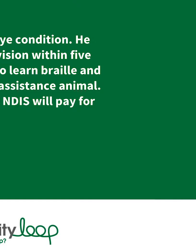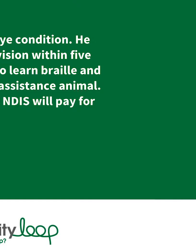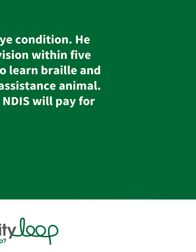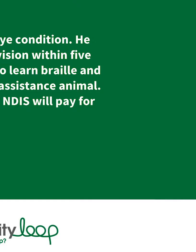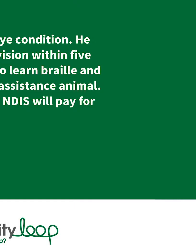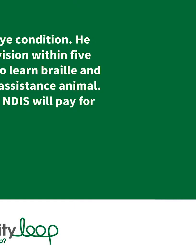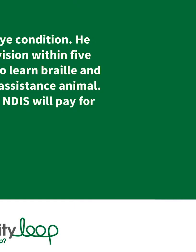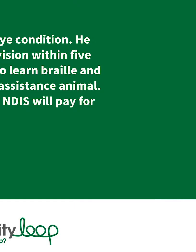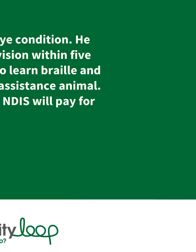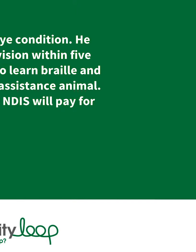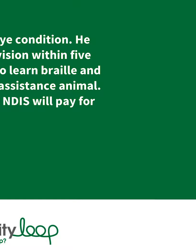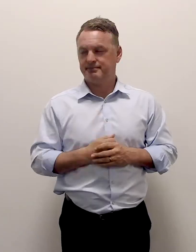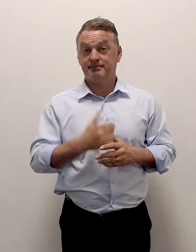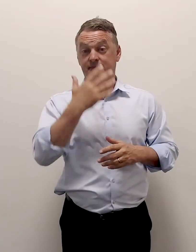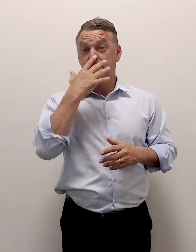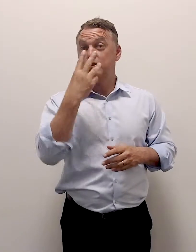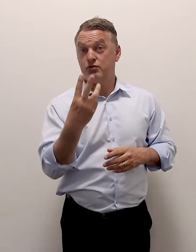Image of exercise card being read.